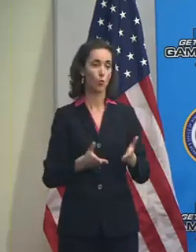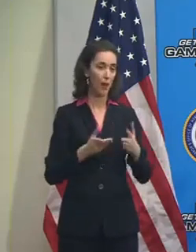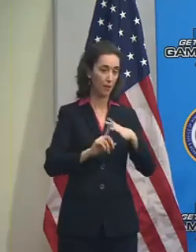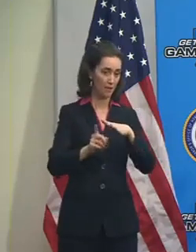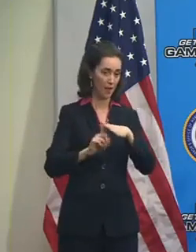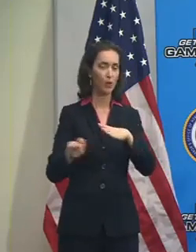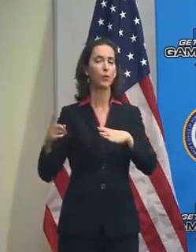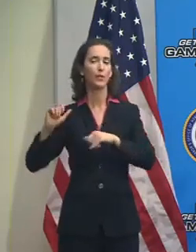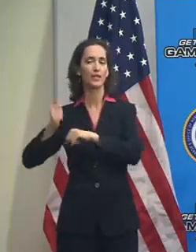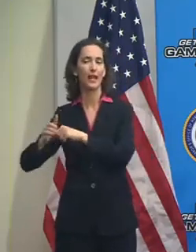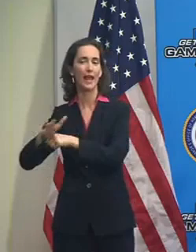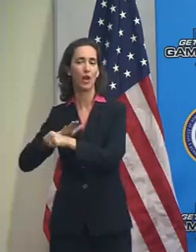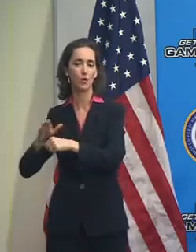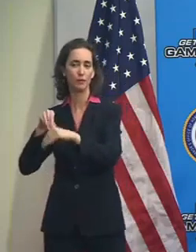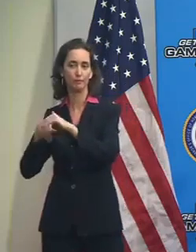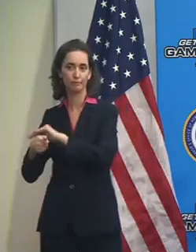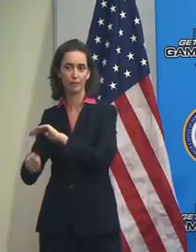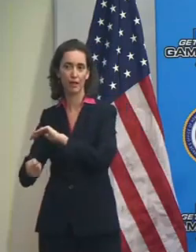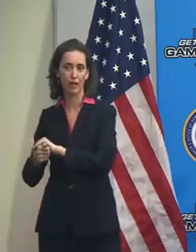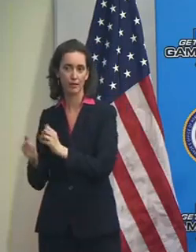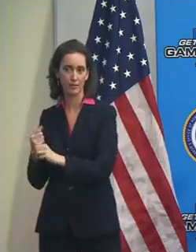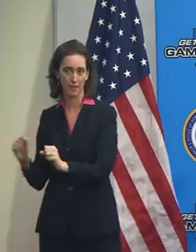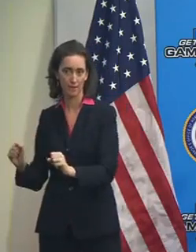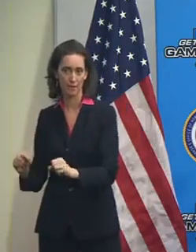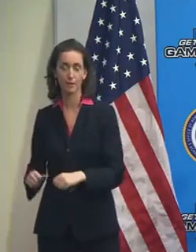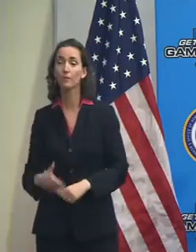Yes, sir. Since the storm